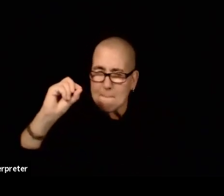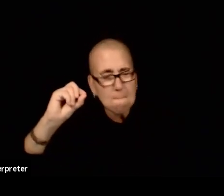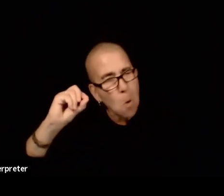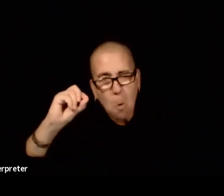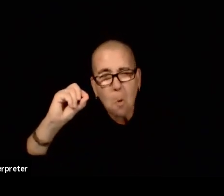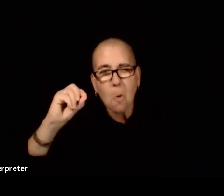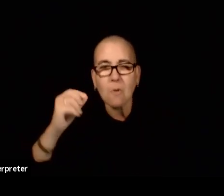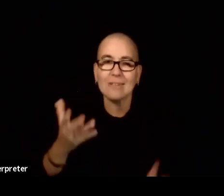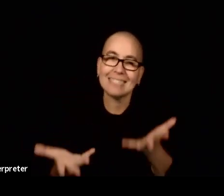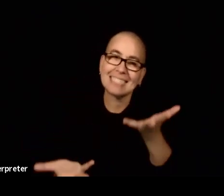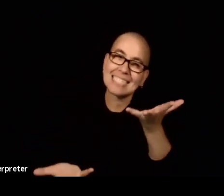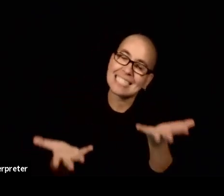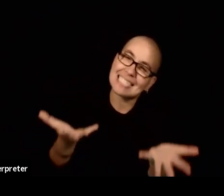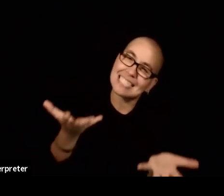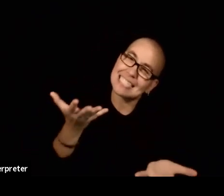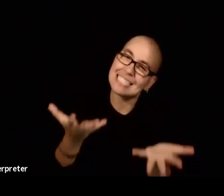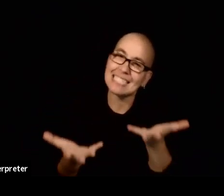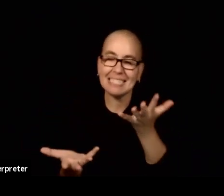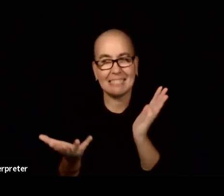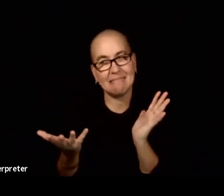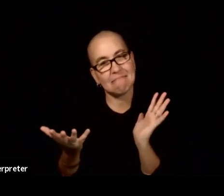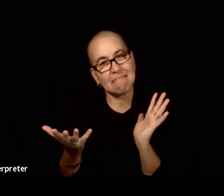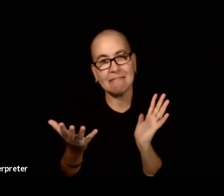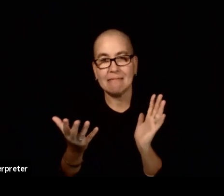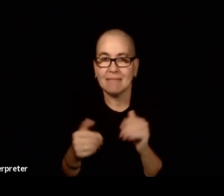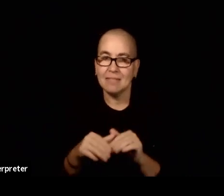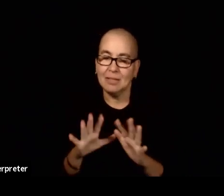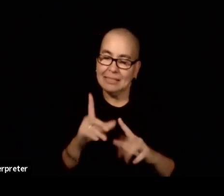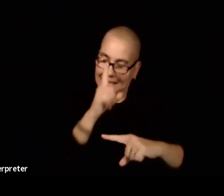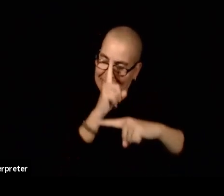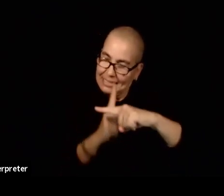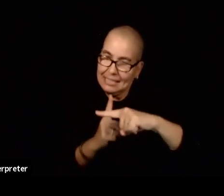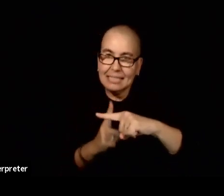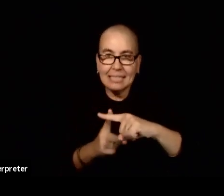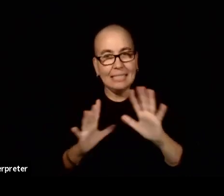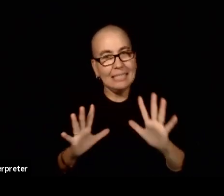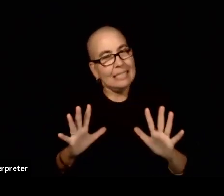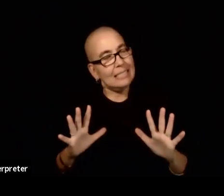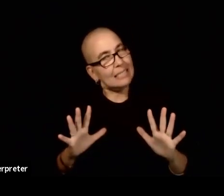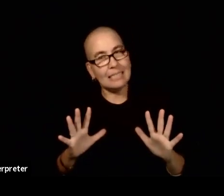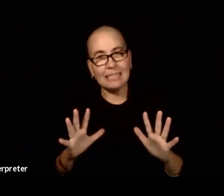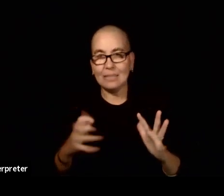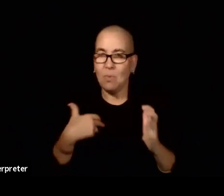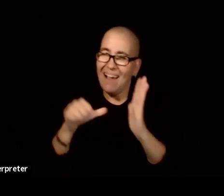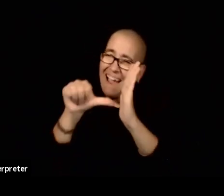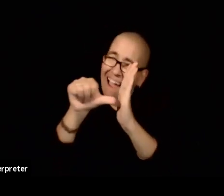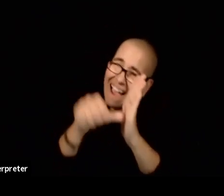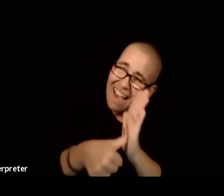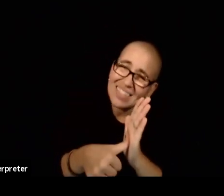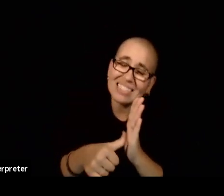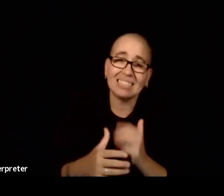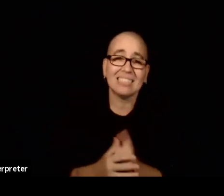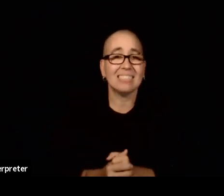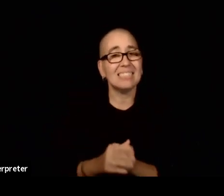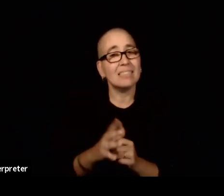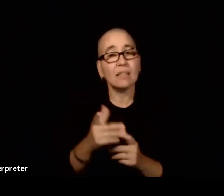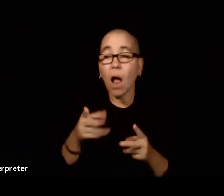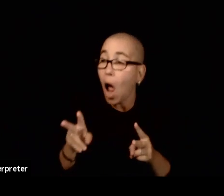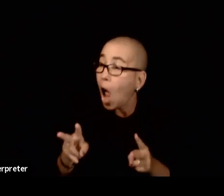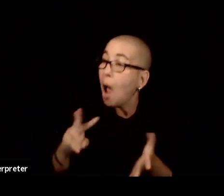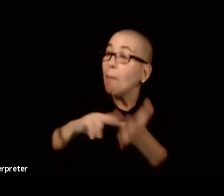the points that were made yesterday, and just want to emphasize our ongoing commitment to making sure that we have a safe environment. So we're going to continue